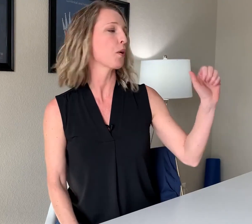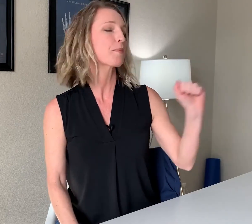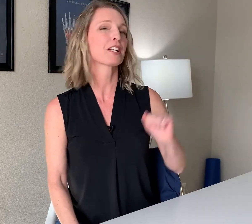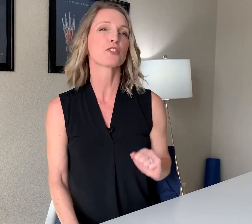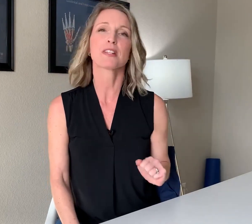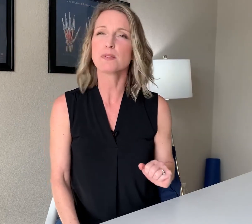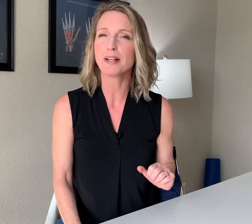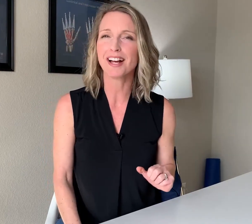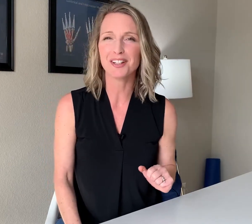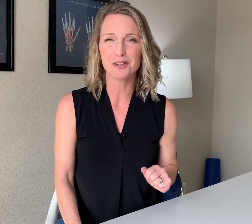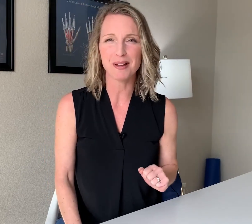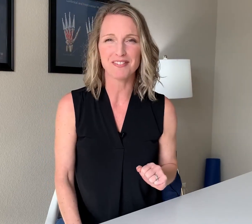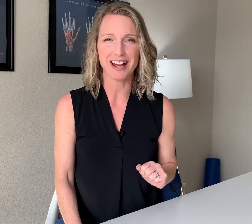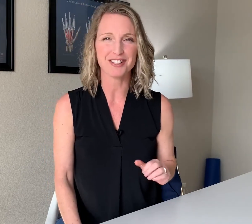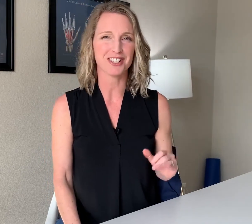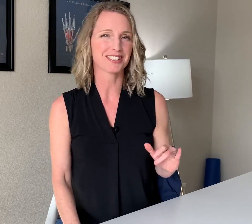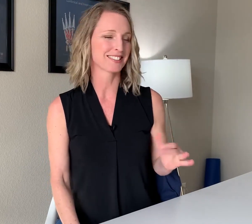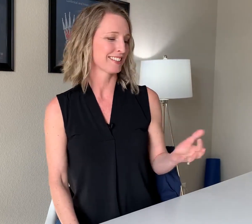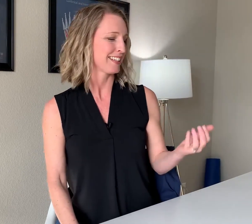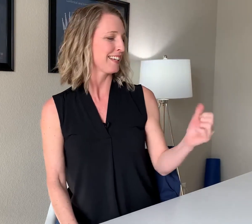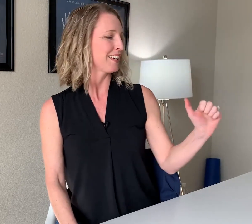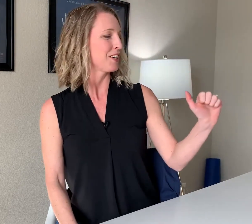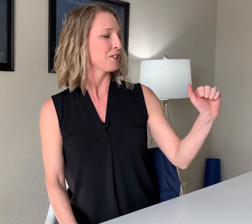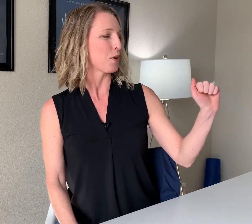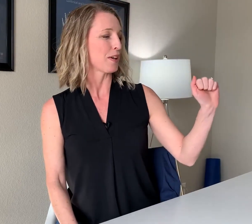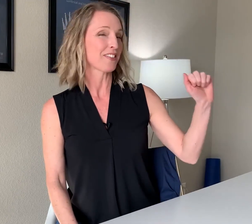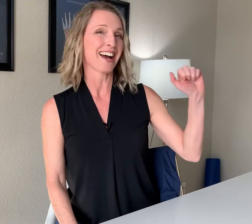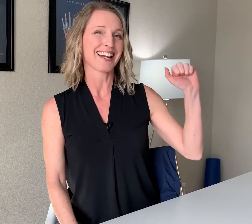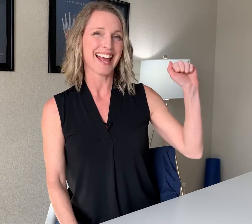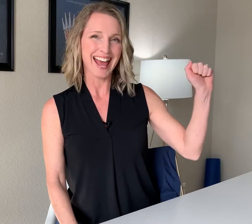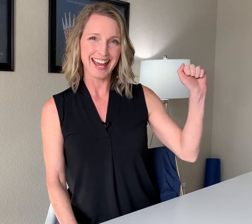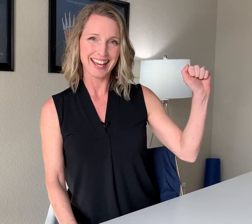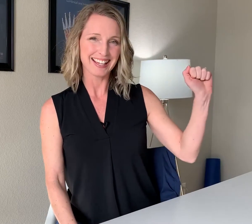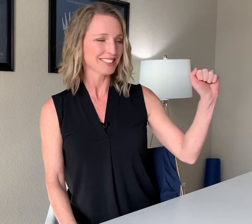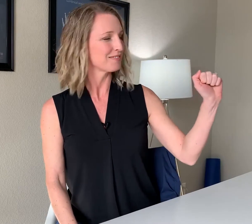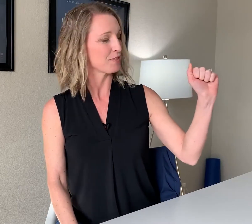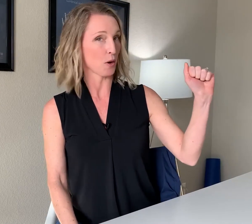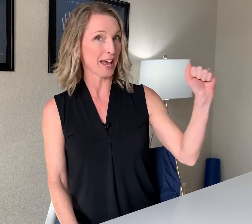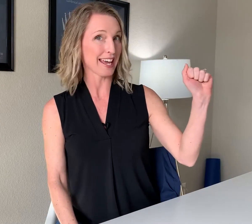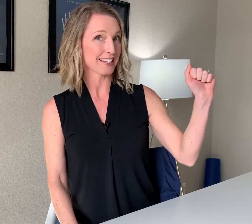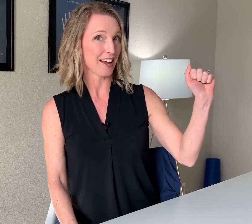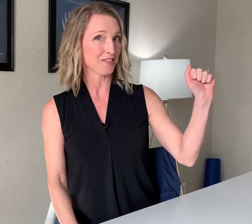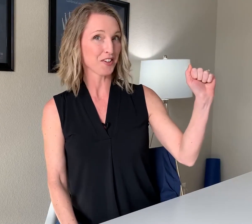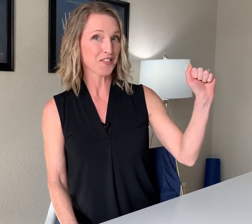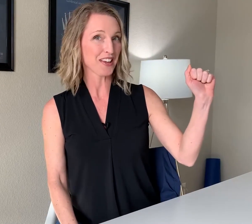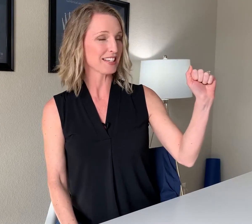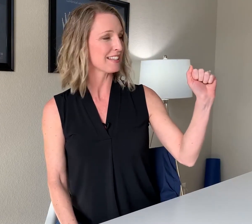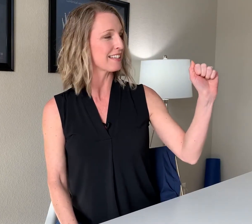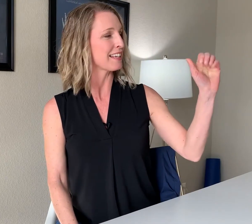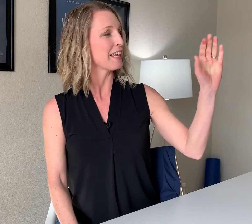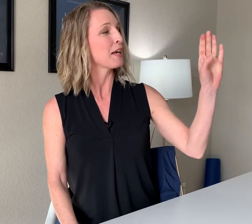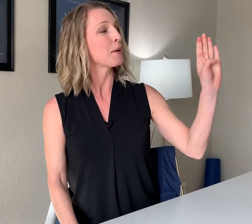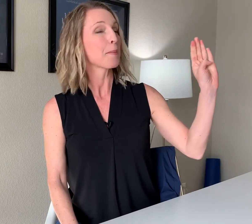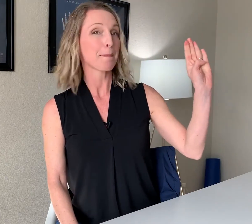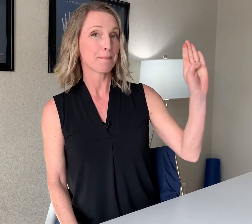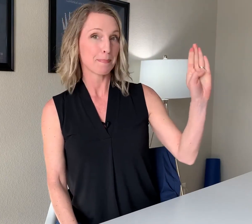going to do this one a little bit faster. So we've got A. So A is that full fist.